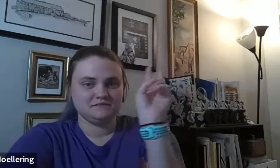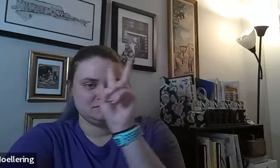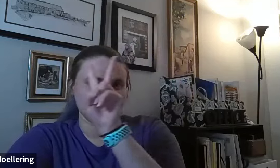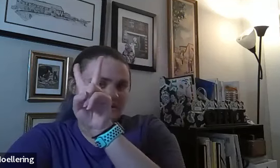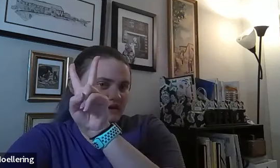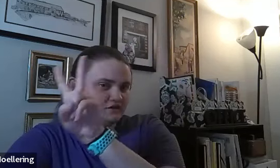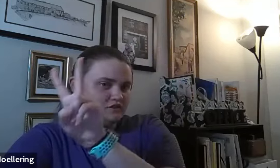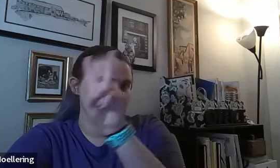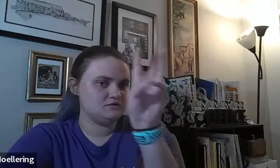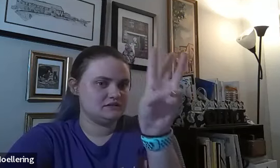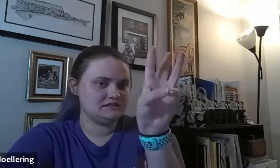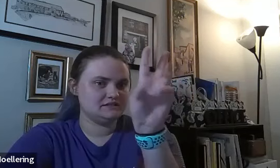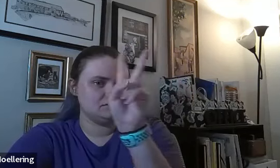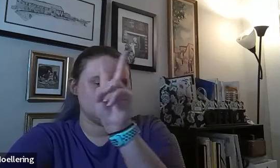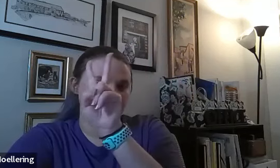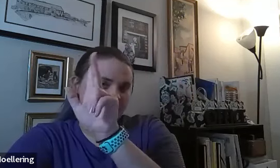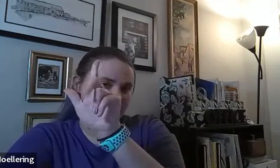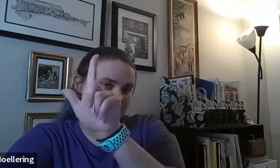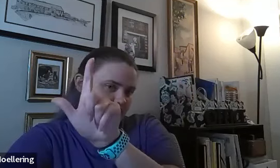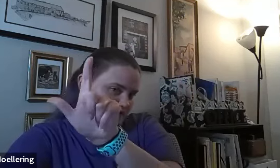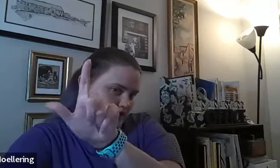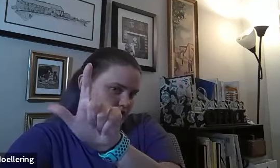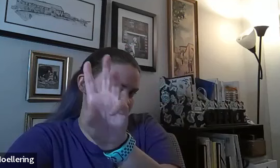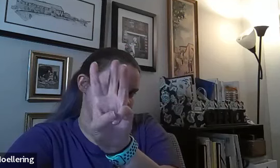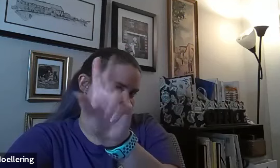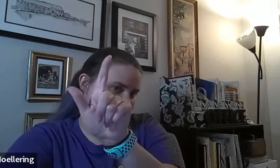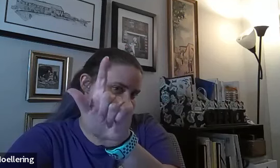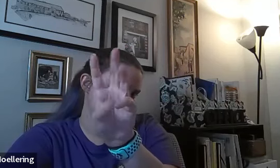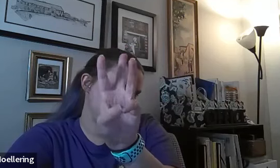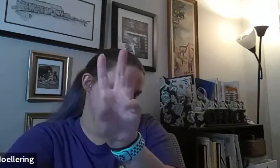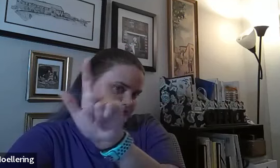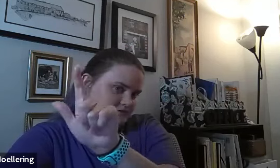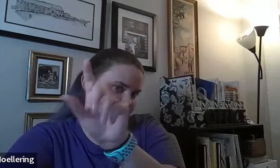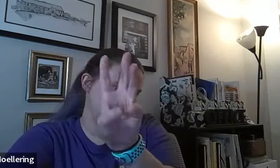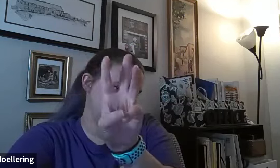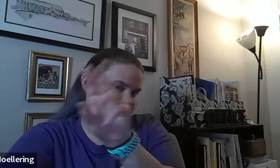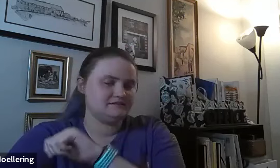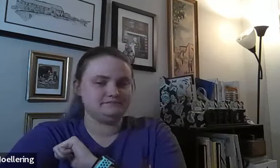So it can be that 2 to 6, or it can be the L, 26, 26.